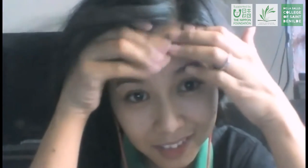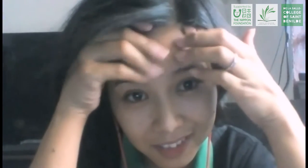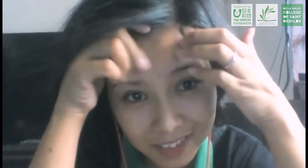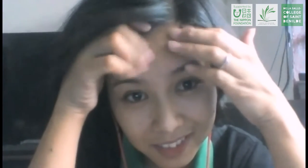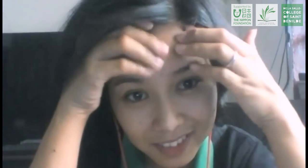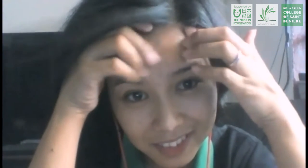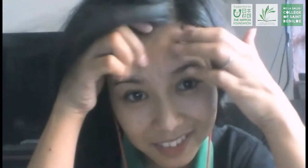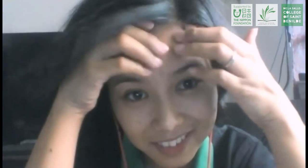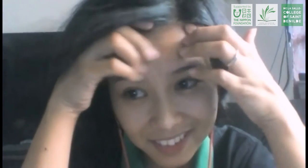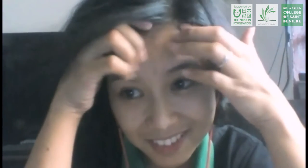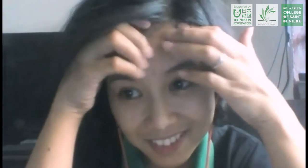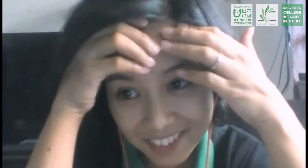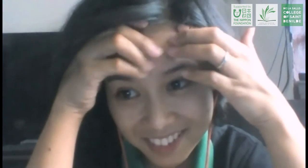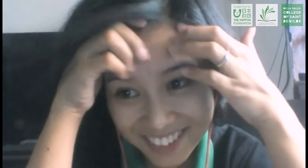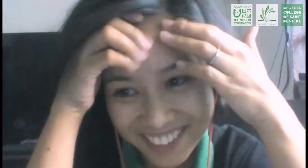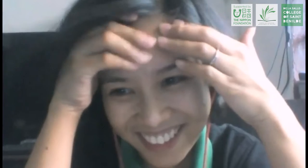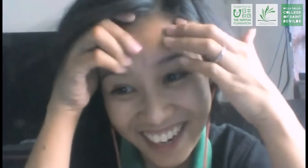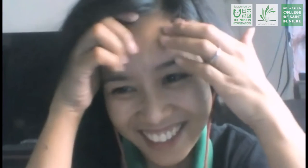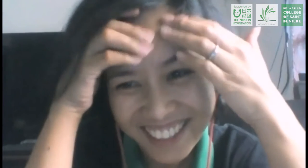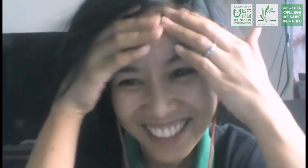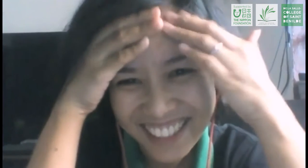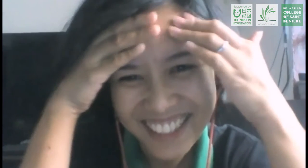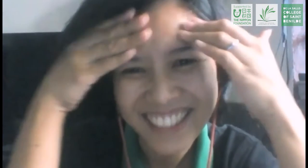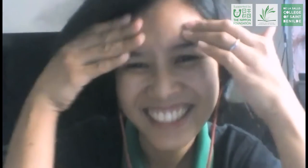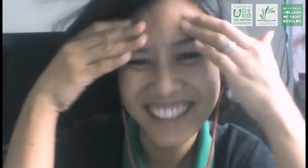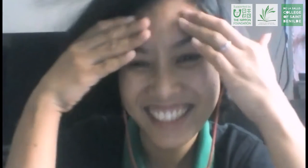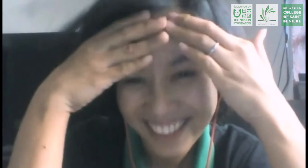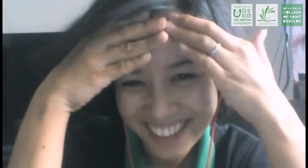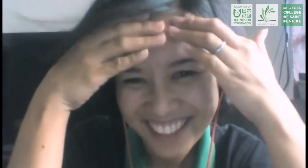Nothing? All right. Well, we'll just go on with the presentation then.